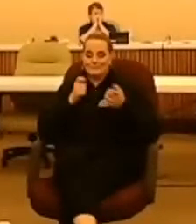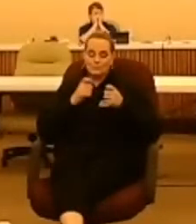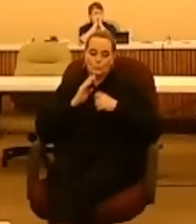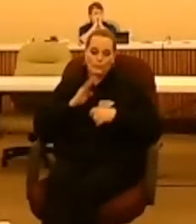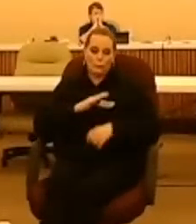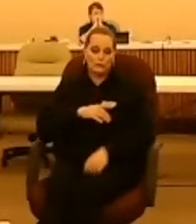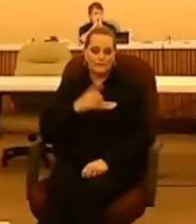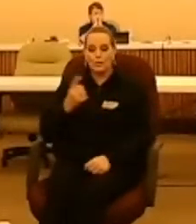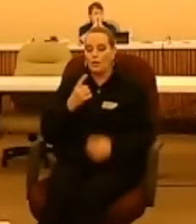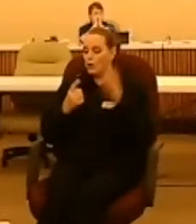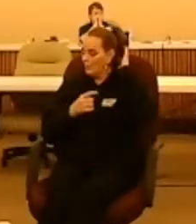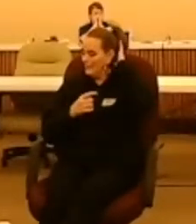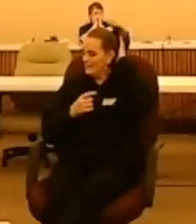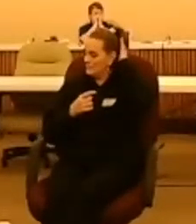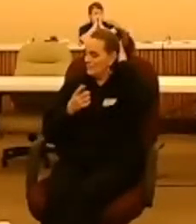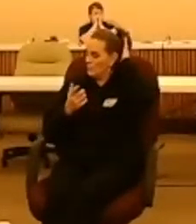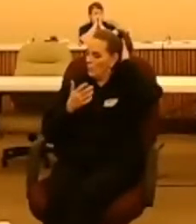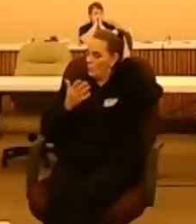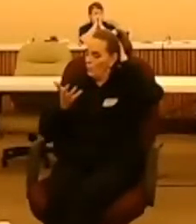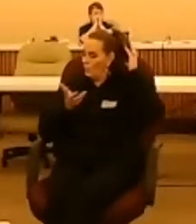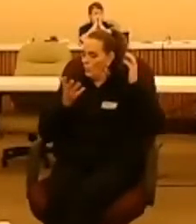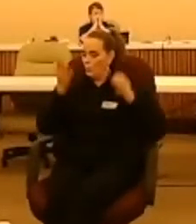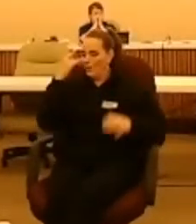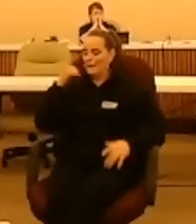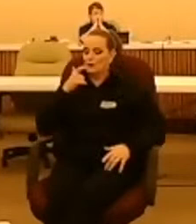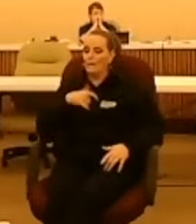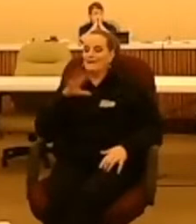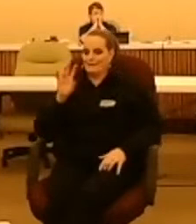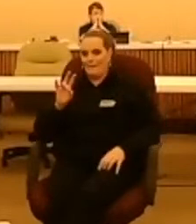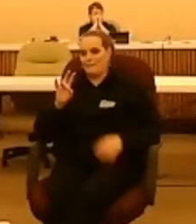odd number boards. That's why it's 7.